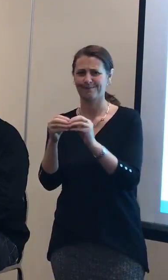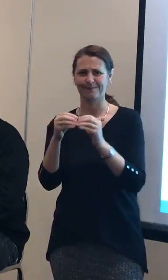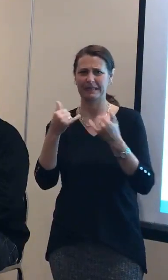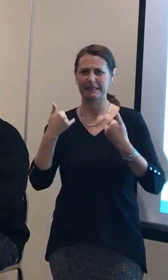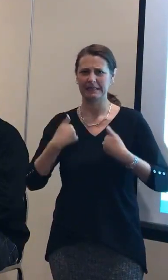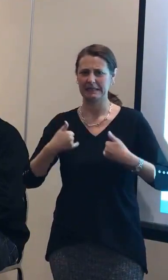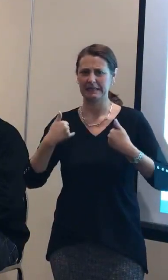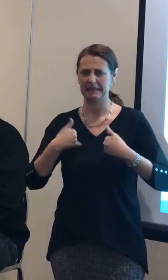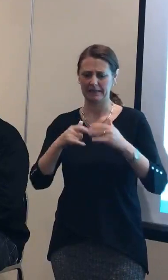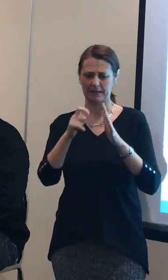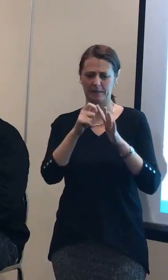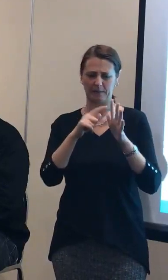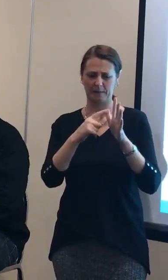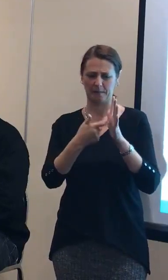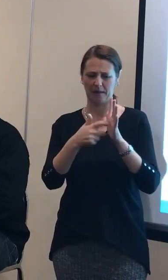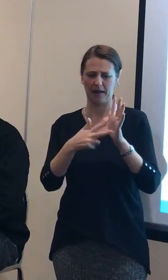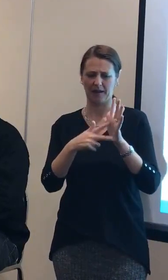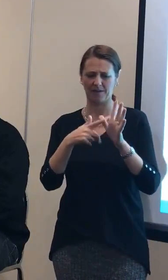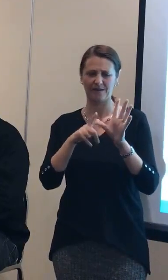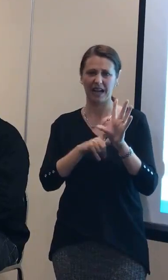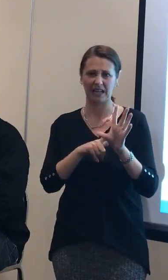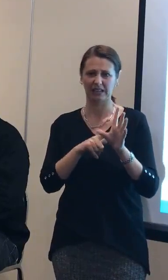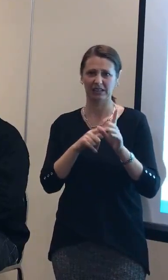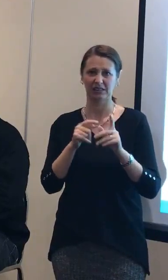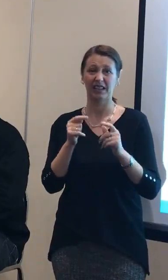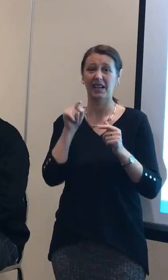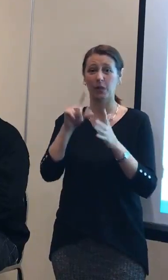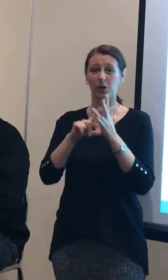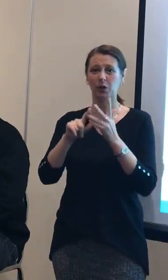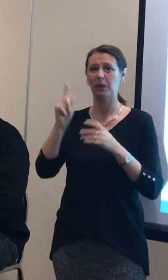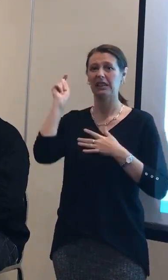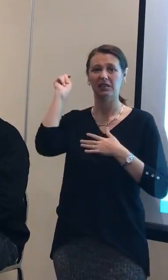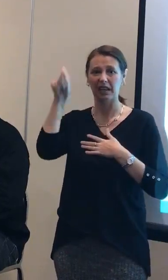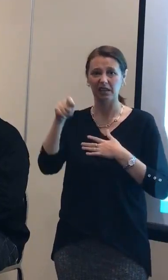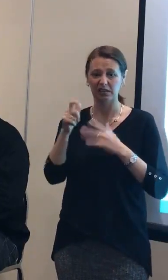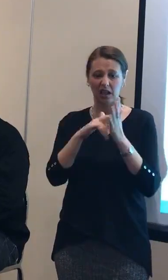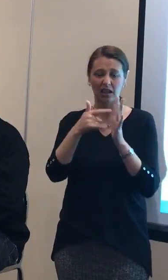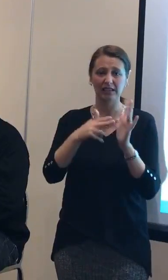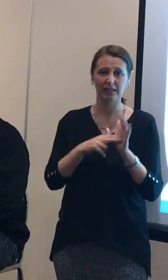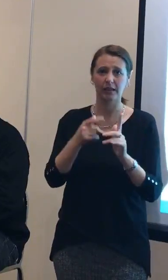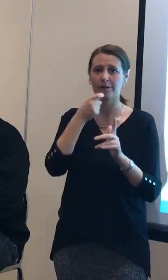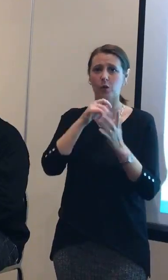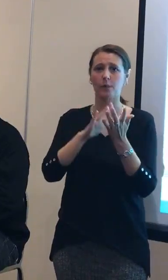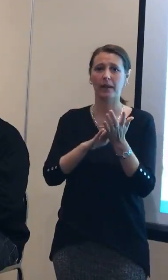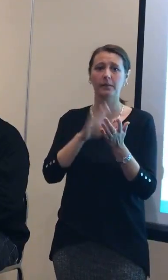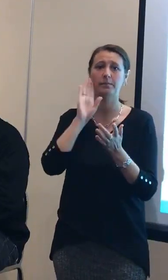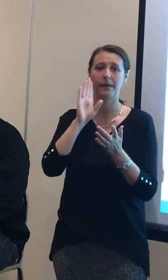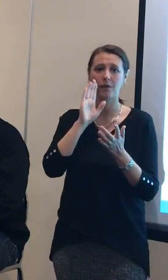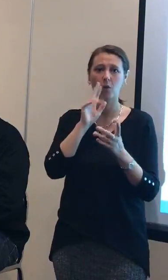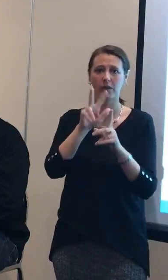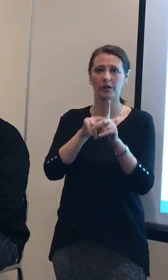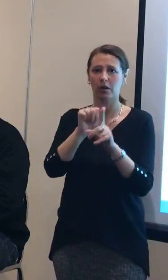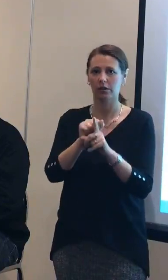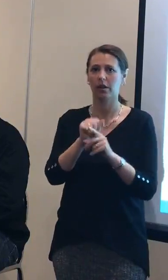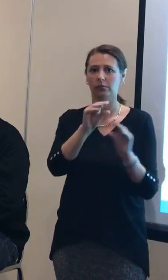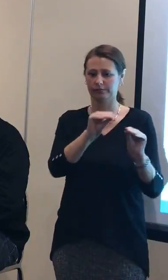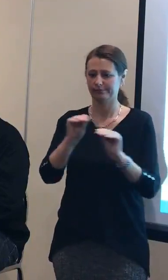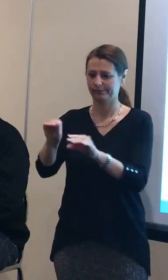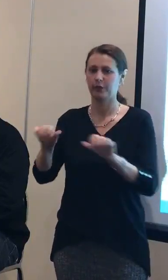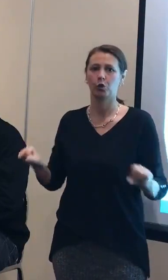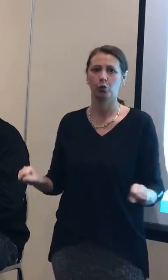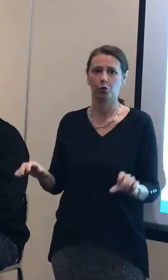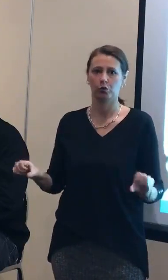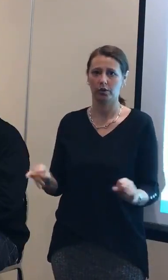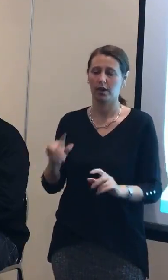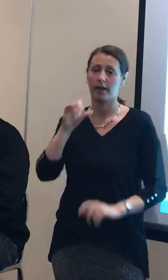So he was doing tennis lessons a few months before he was diagnosed and went into the wheelchair, and